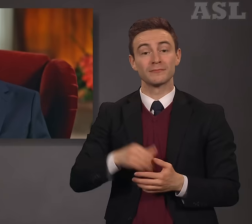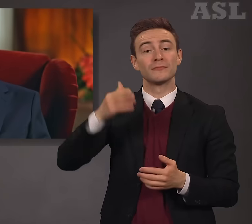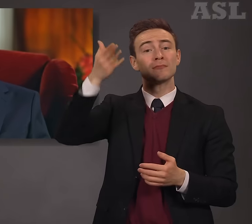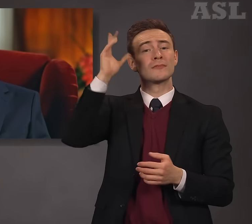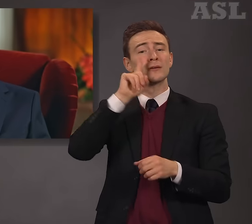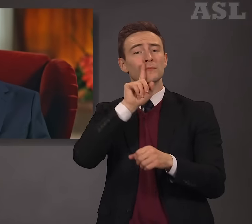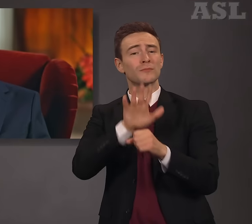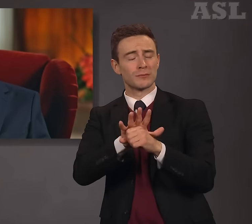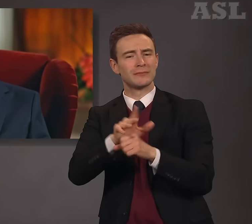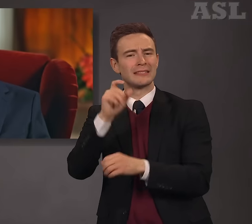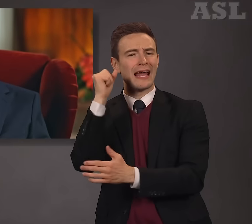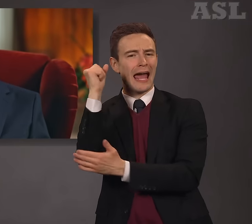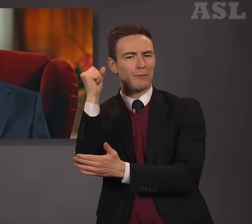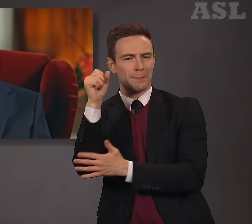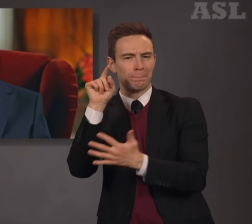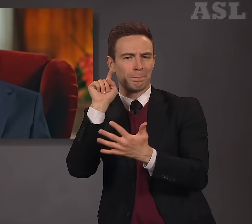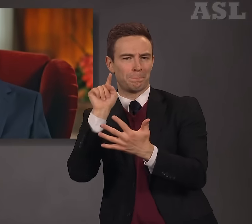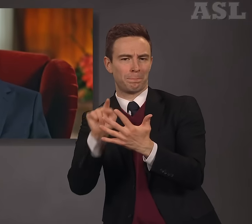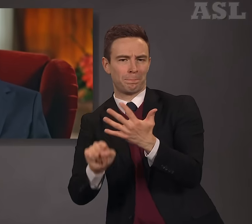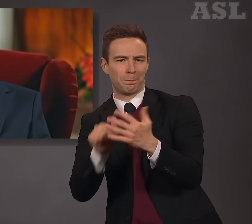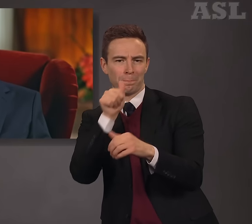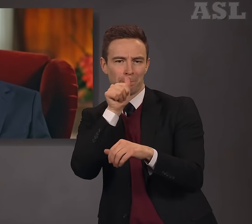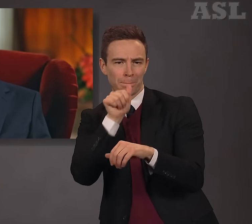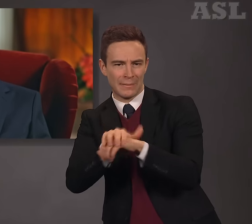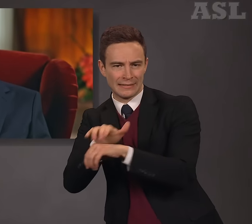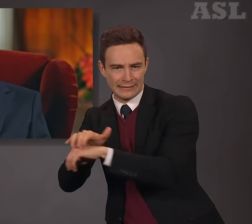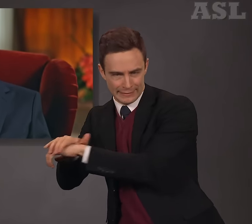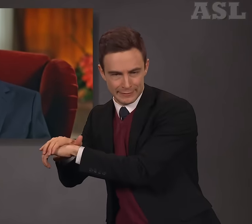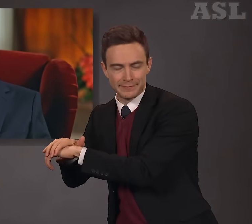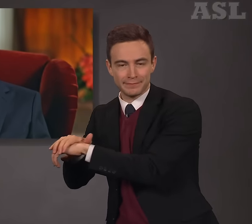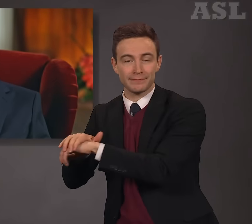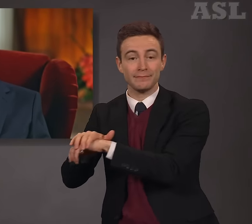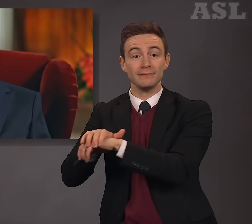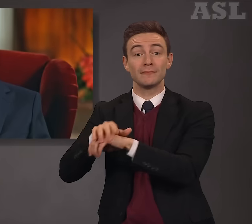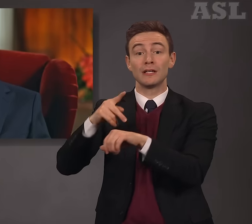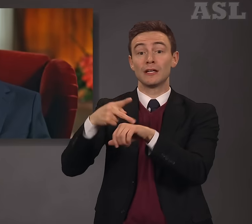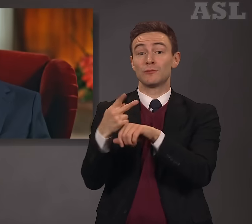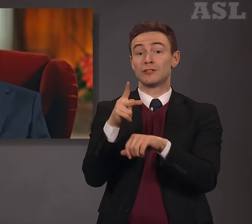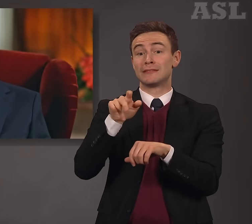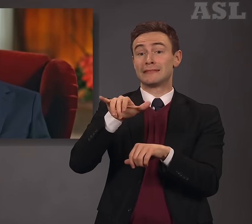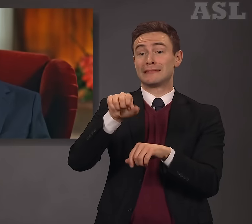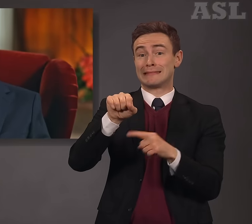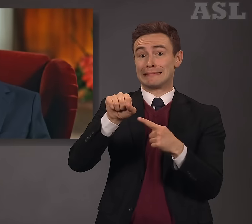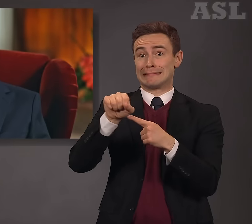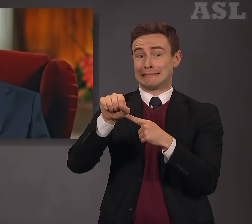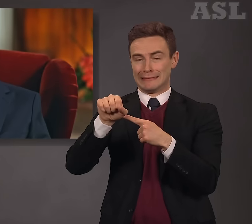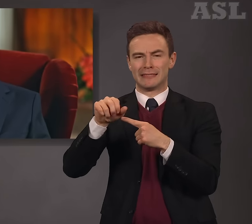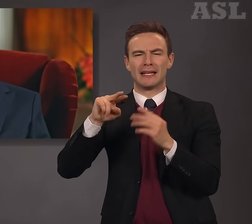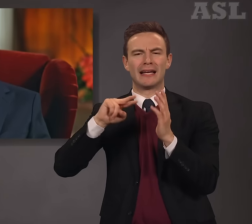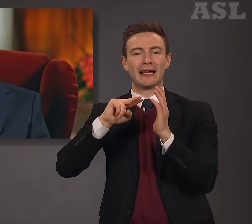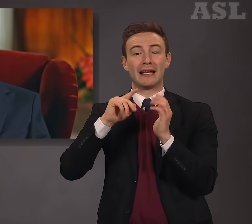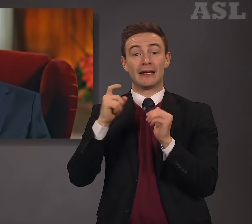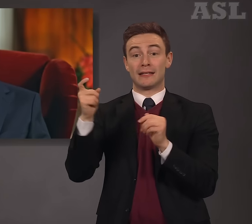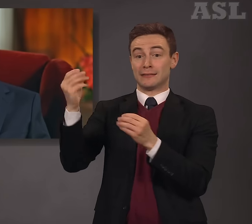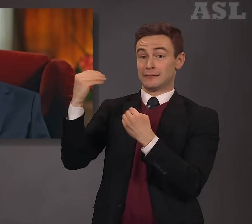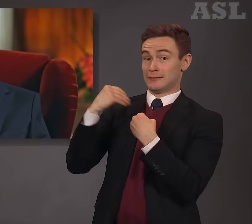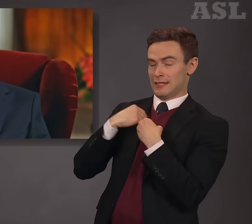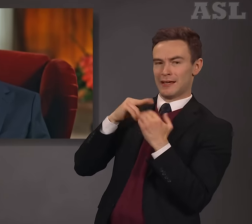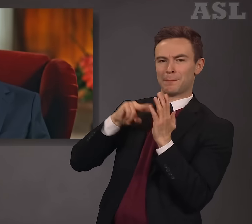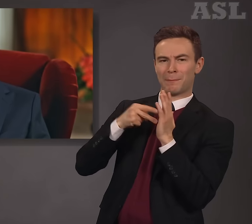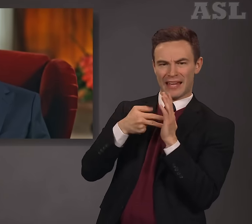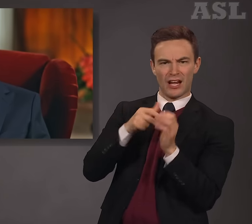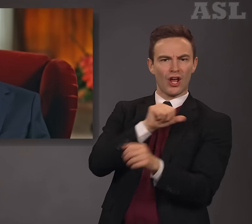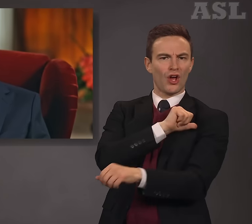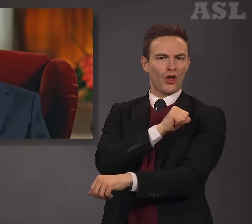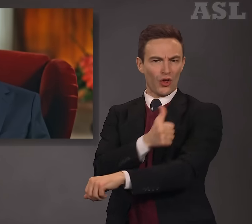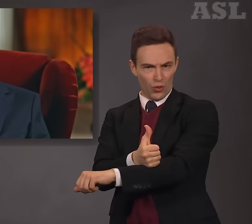Priesthood keys give us the authority to extend all of the blessings promised